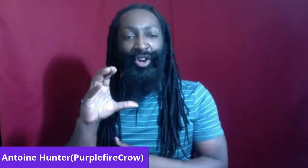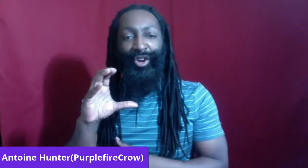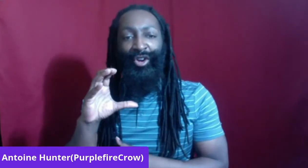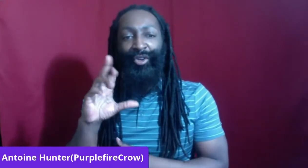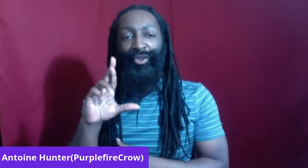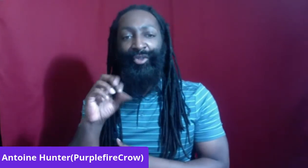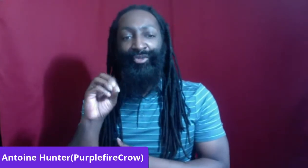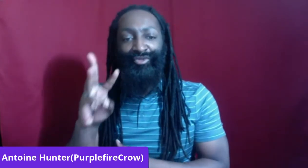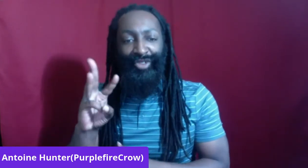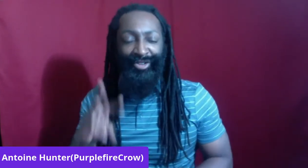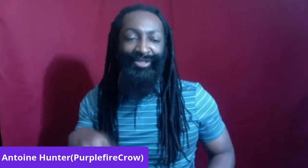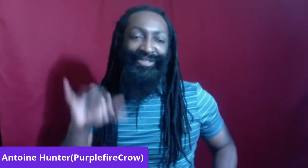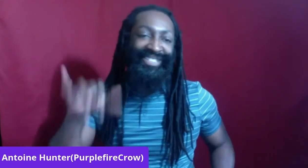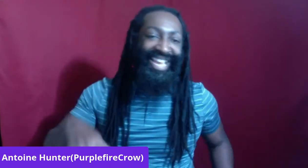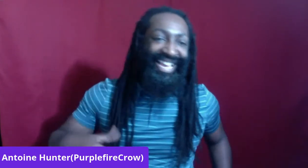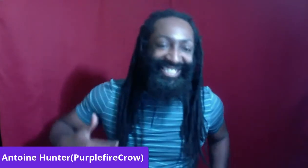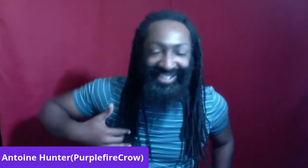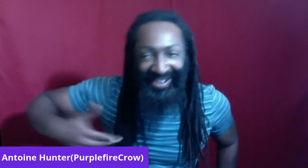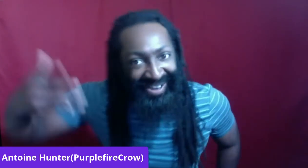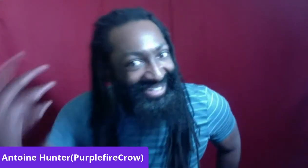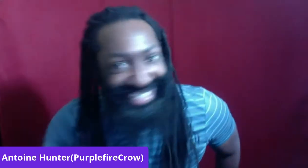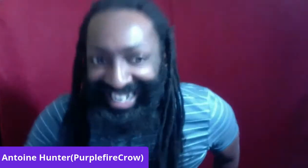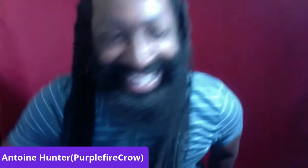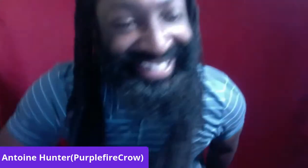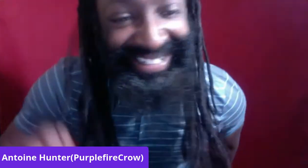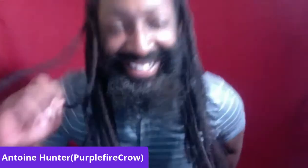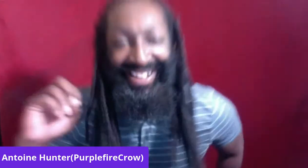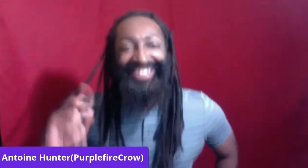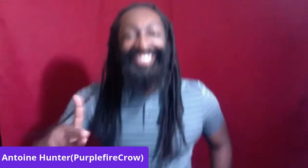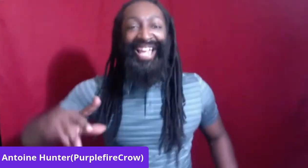also known as Purple Fire Crow.